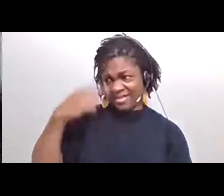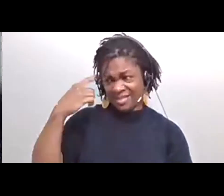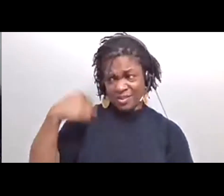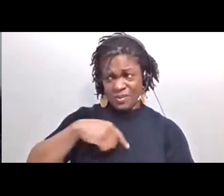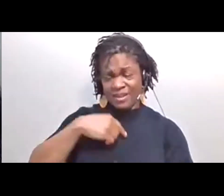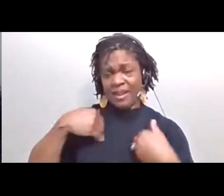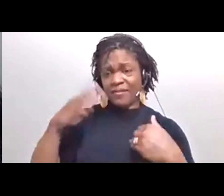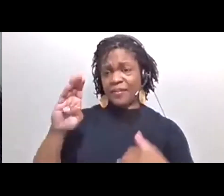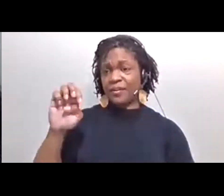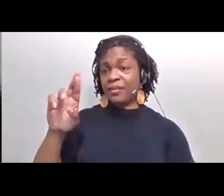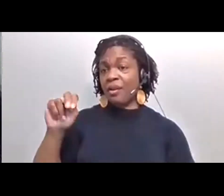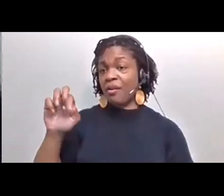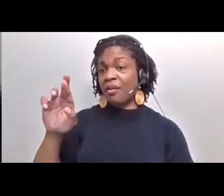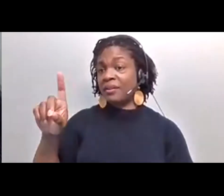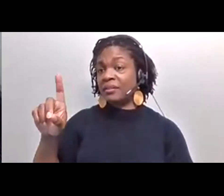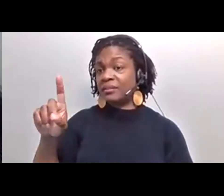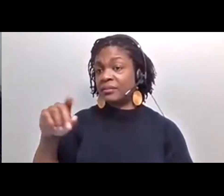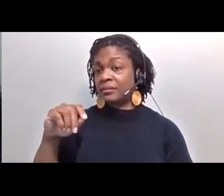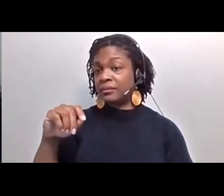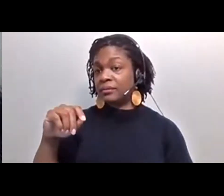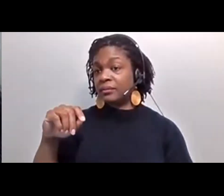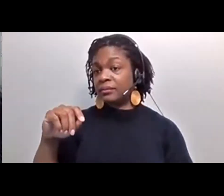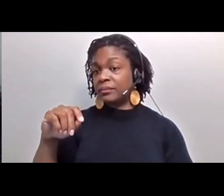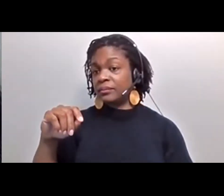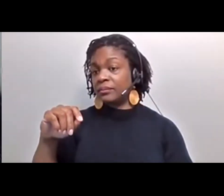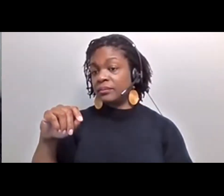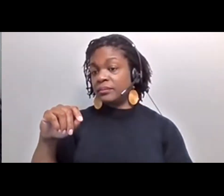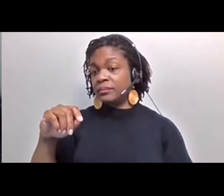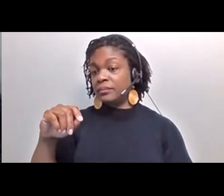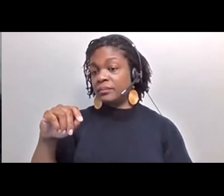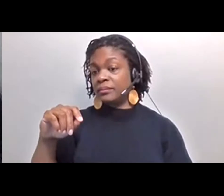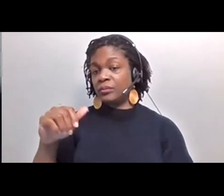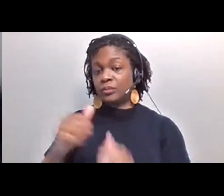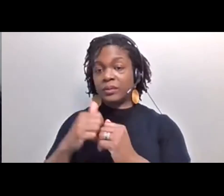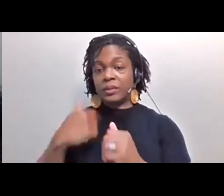who is on Julie today.